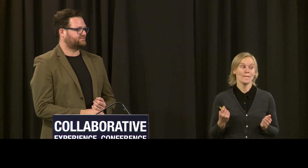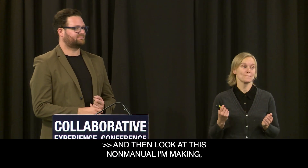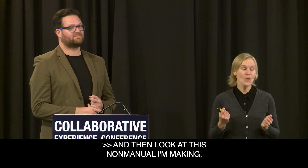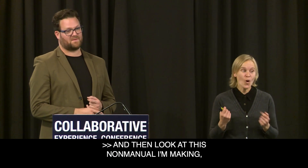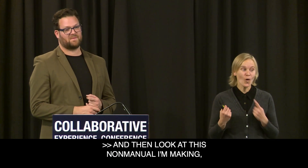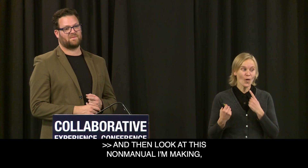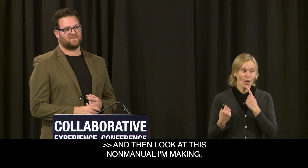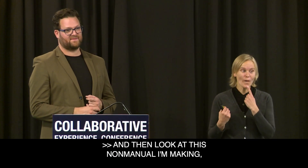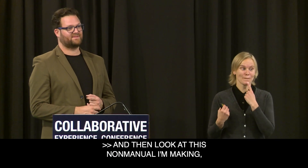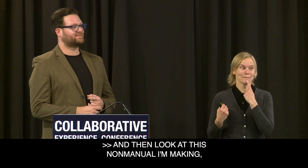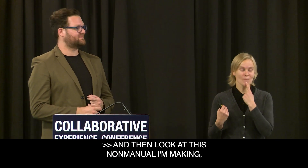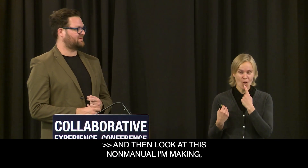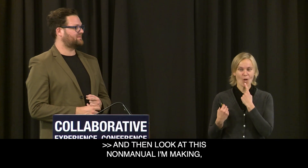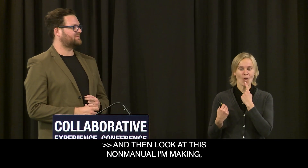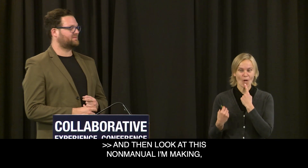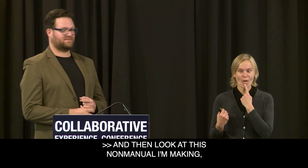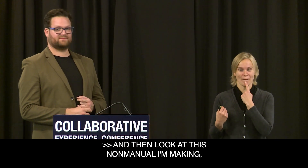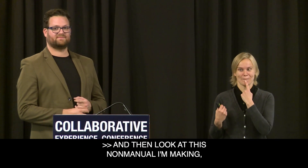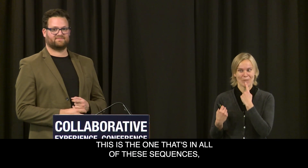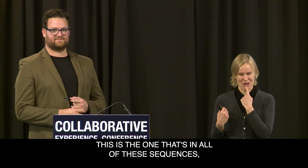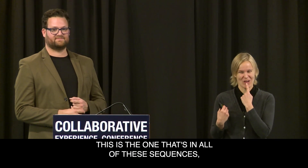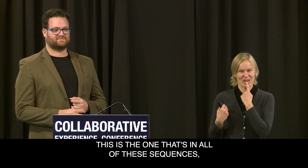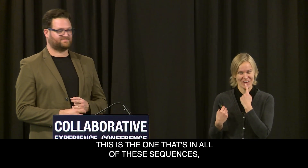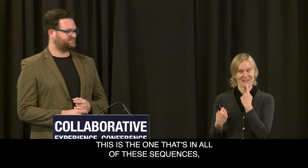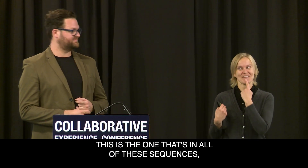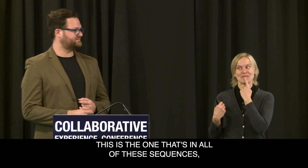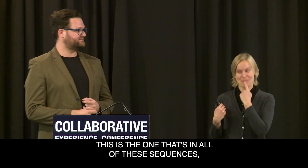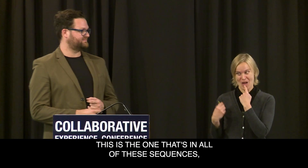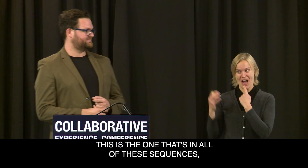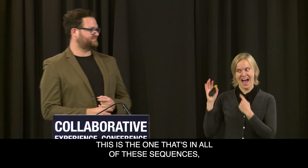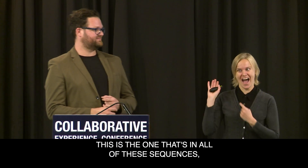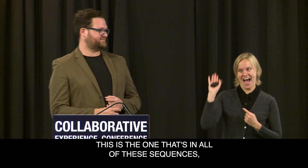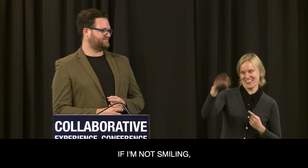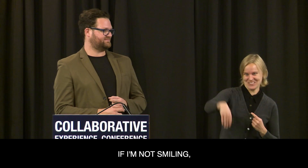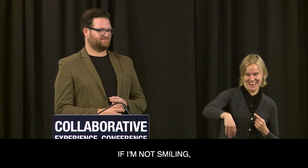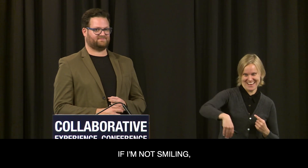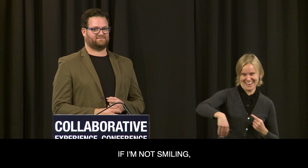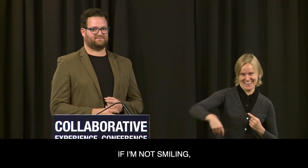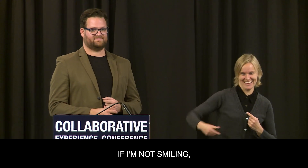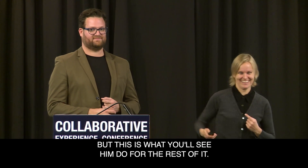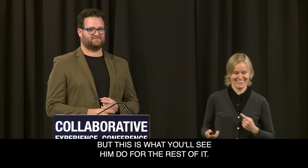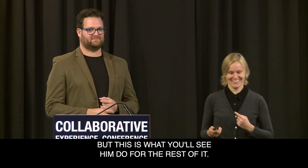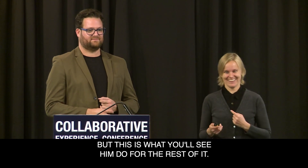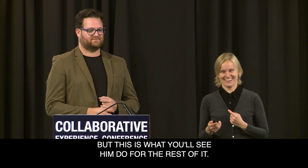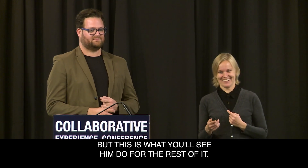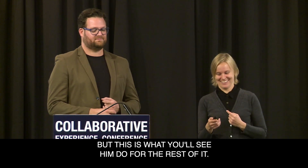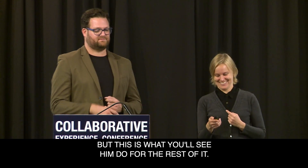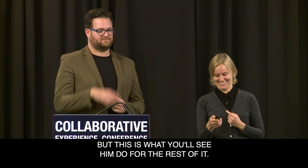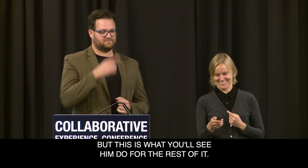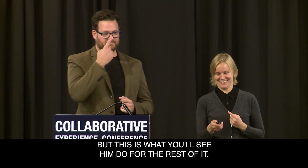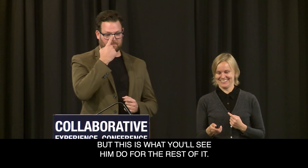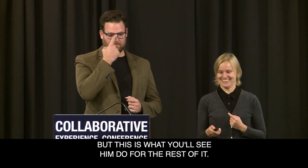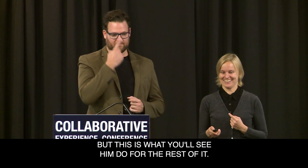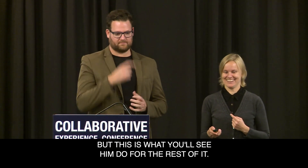And then look at this non-manual I'm making. This is the one that's in all of these sequences, if I'm not smiling, but this is what you'll see him do for the rest of it.